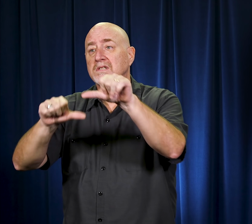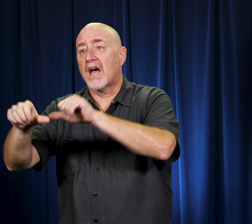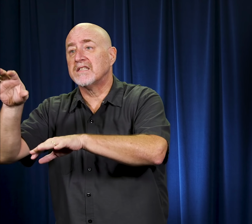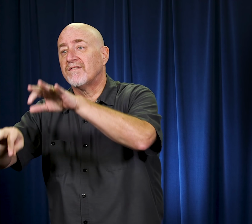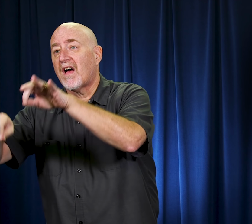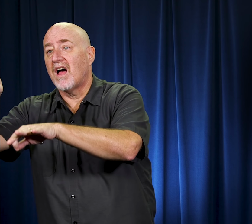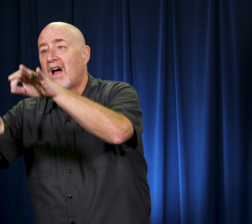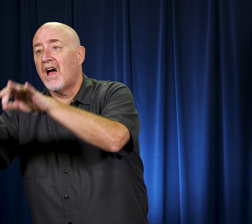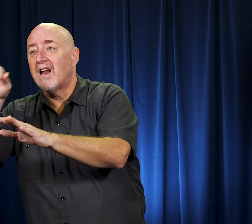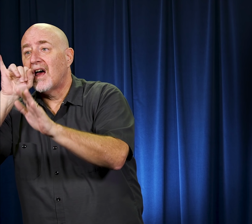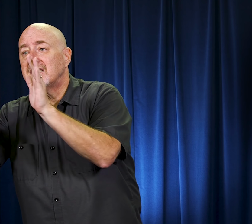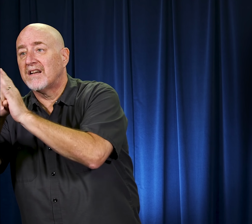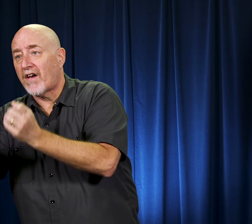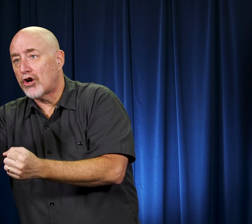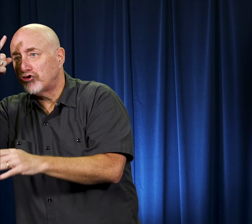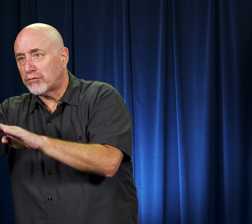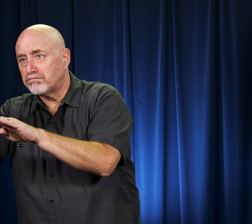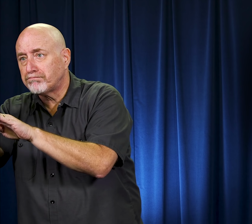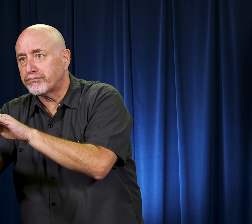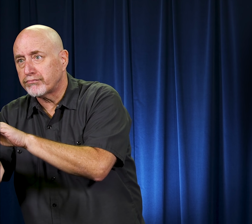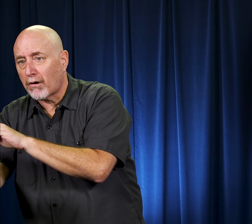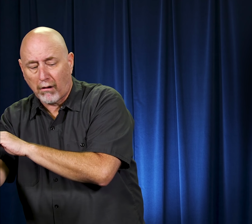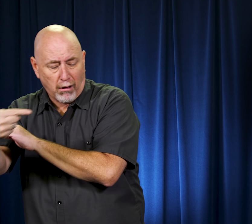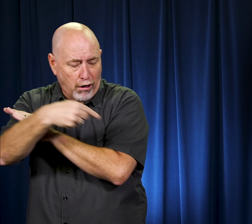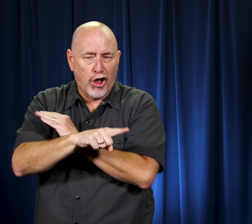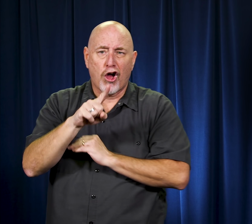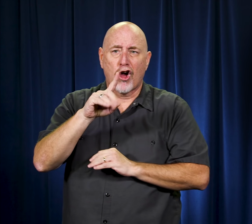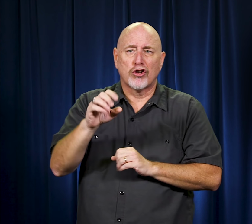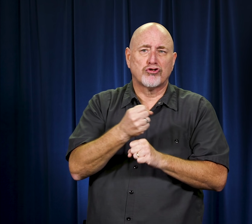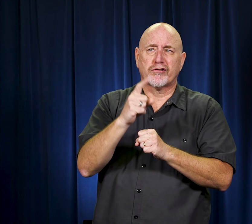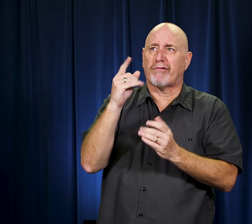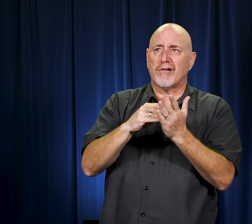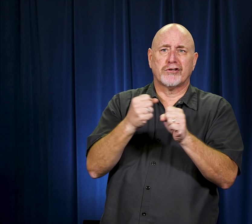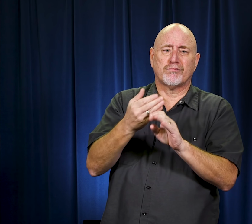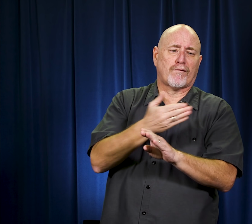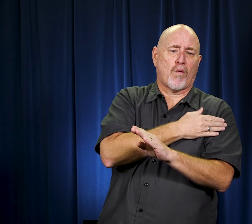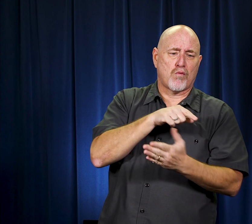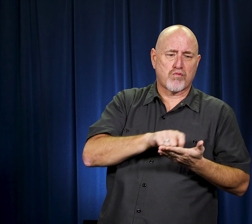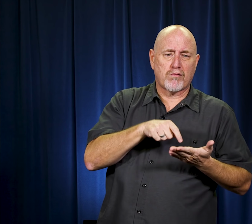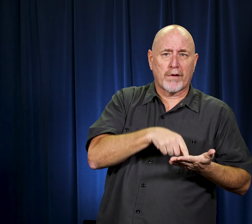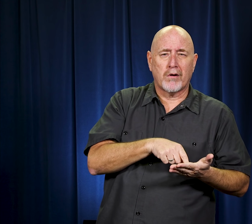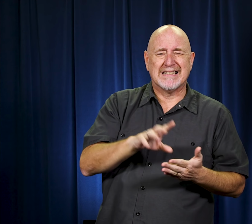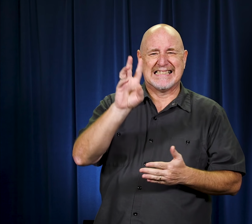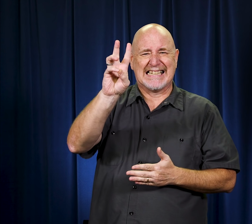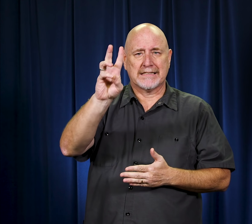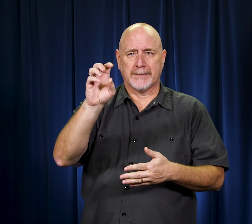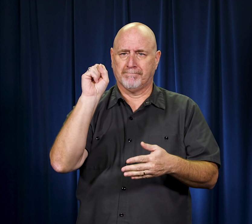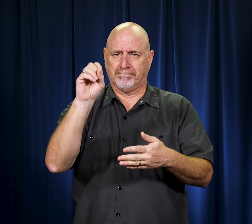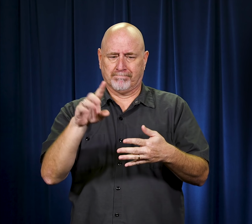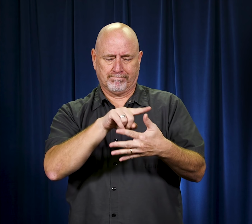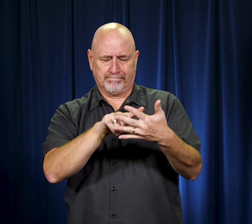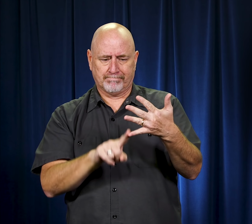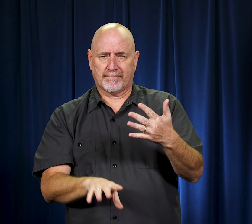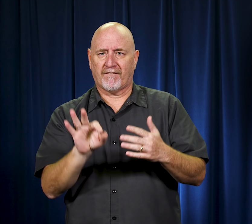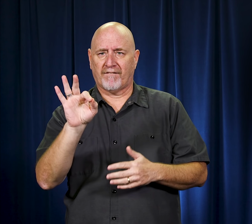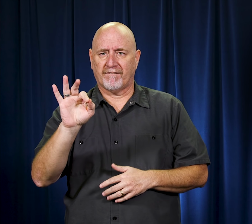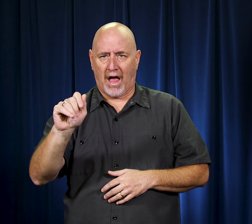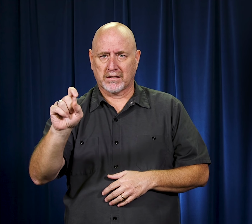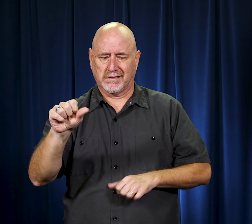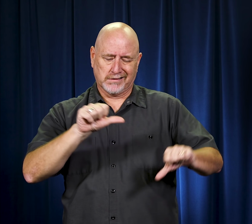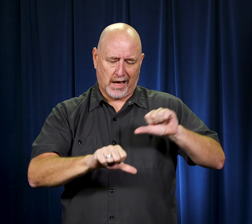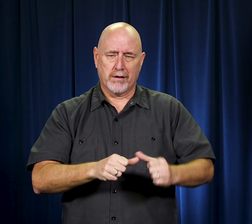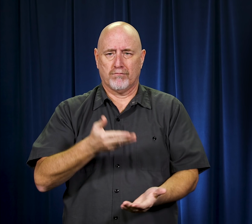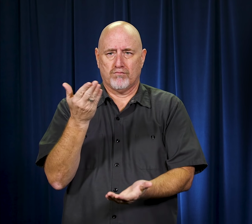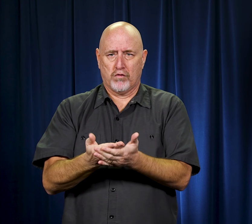modern scientific times understood how important they were. I'm going to give you a list of 6 scientific facts